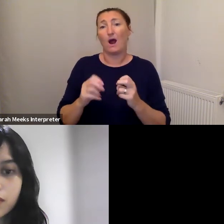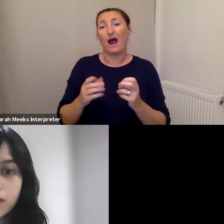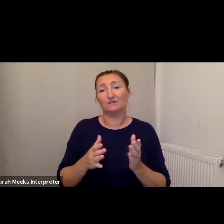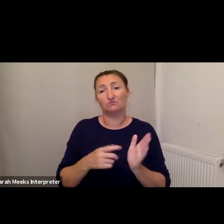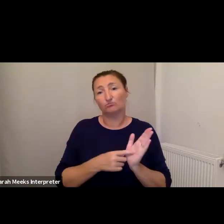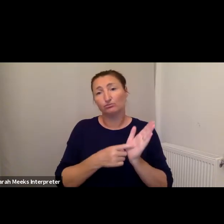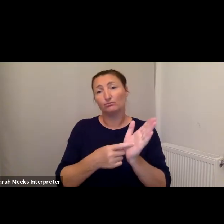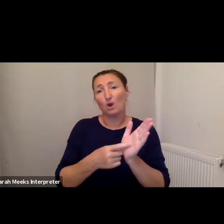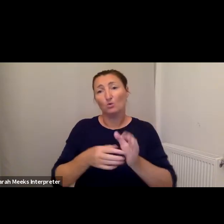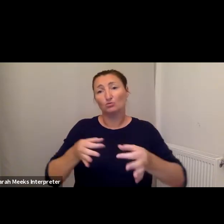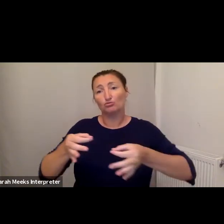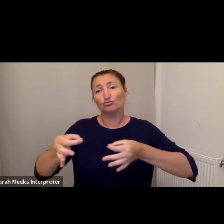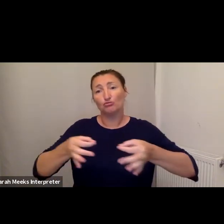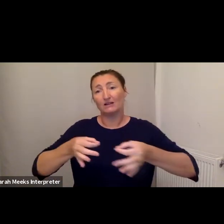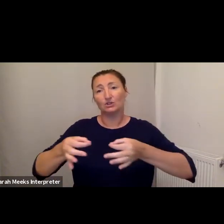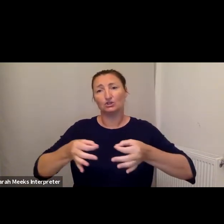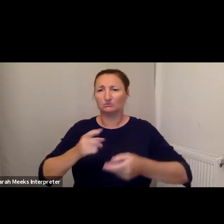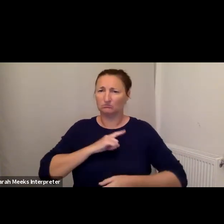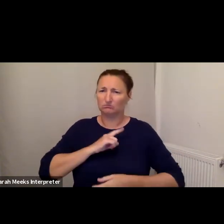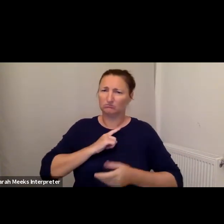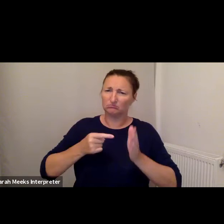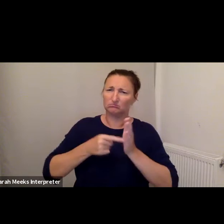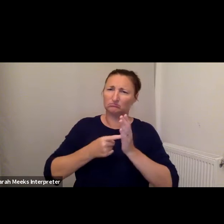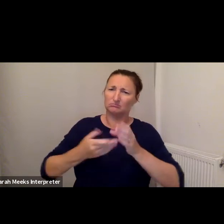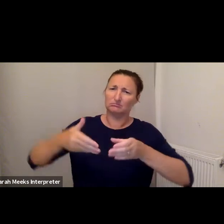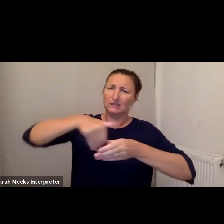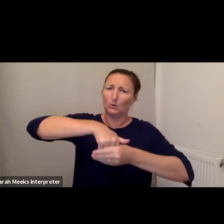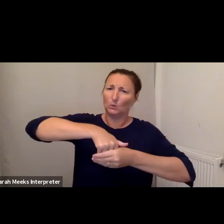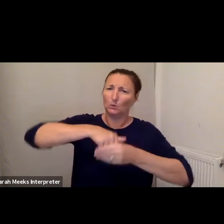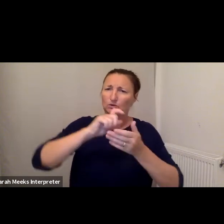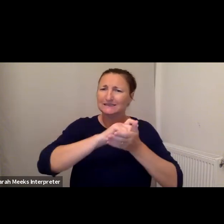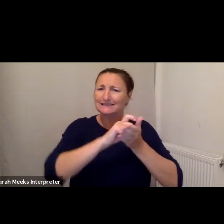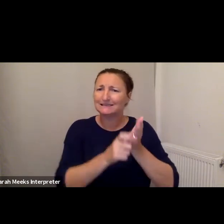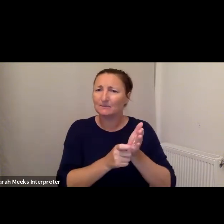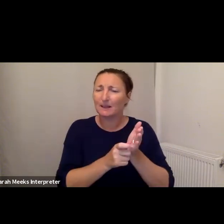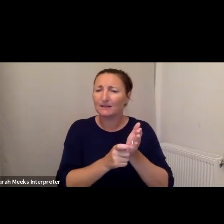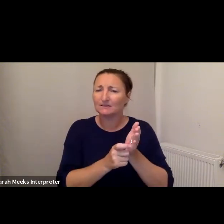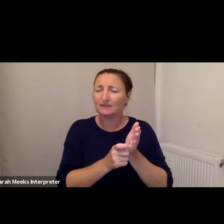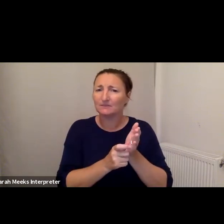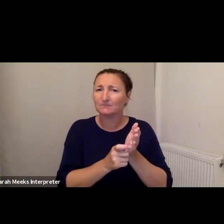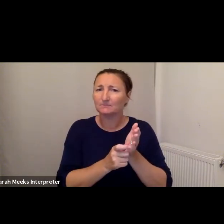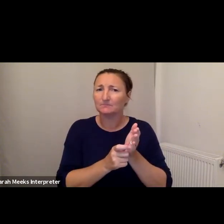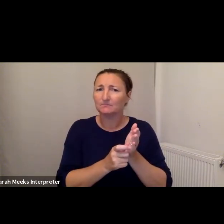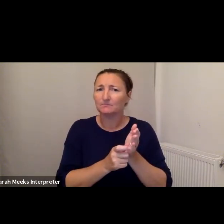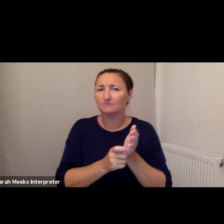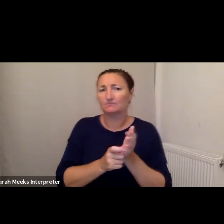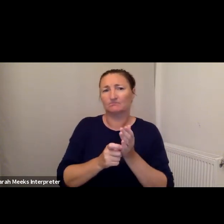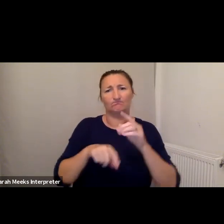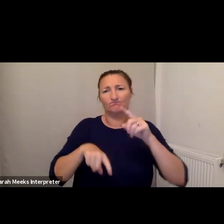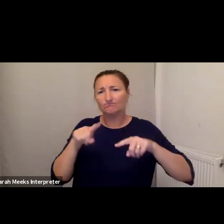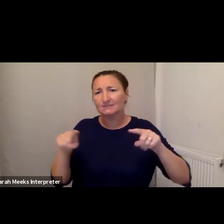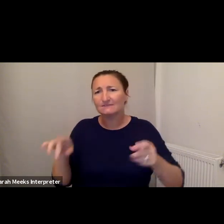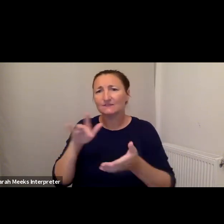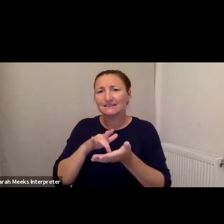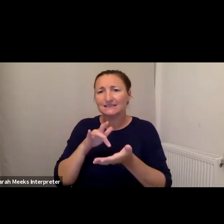strategies of why we need inclusion of disability. And today, urban resilience in cities and climate change,